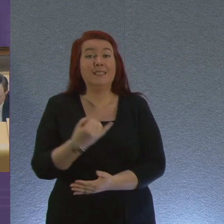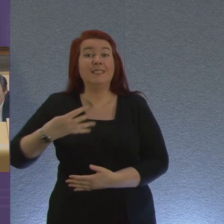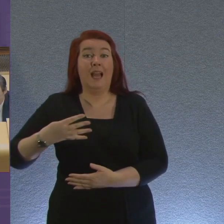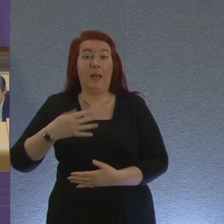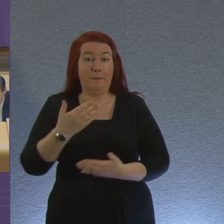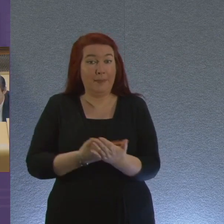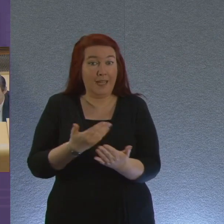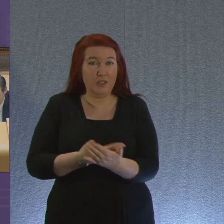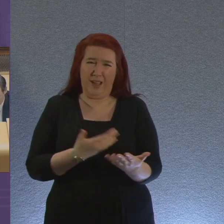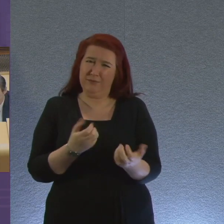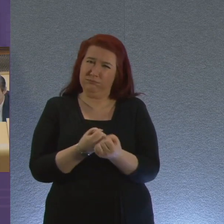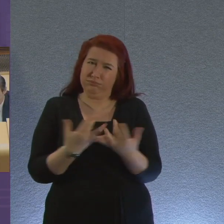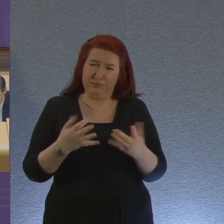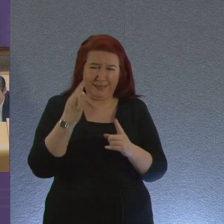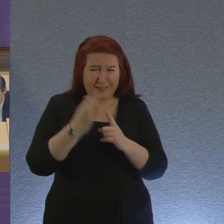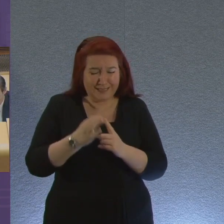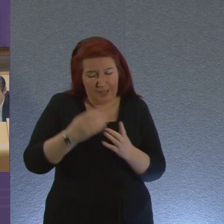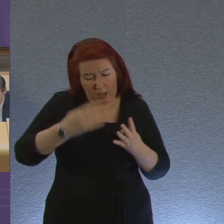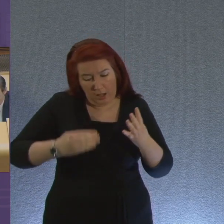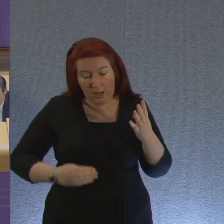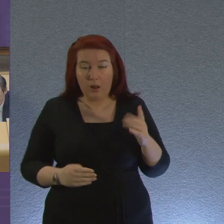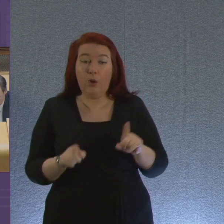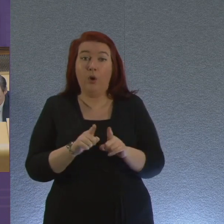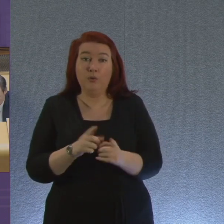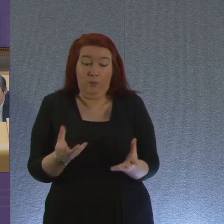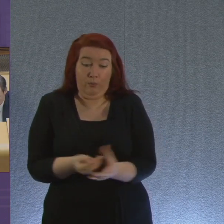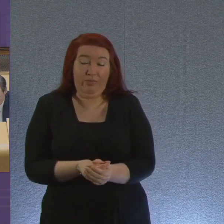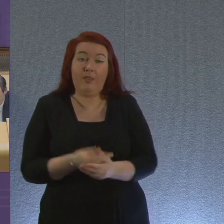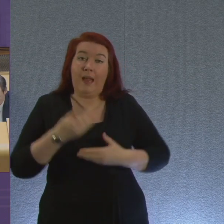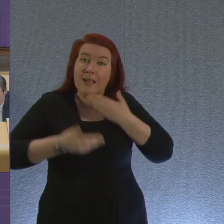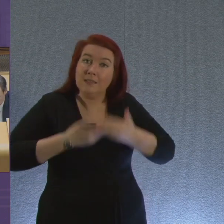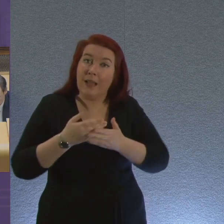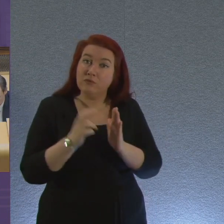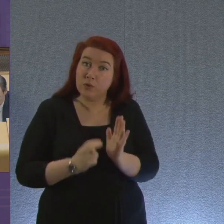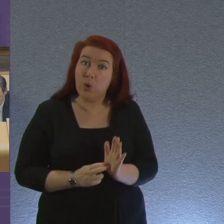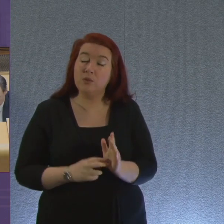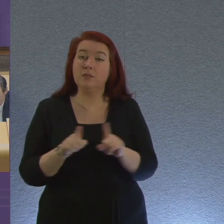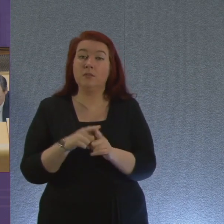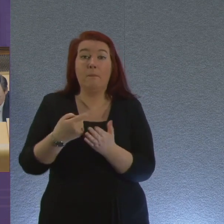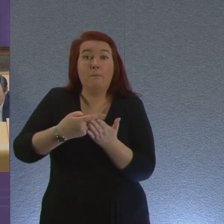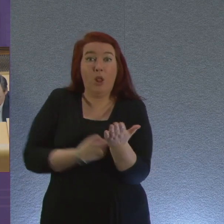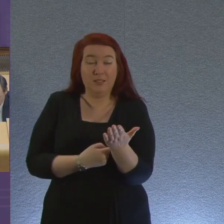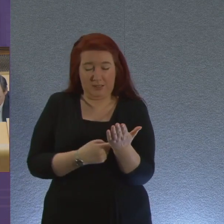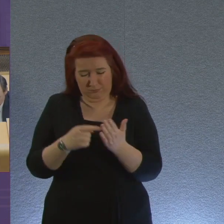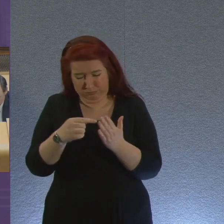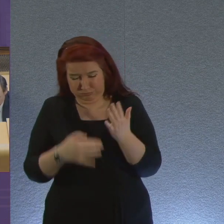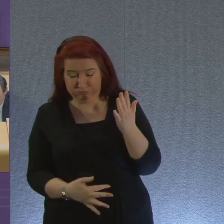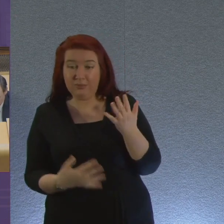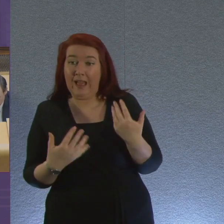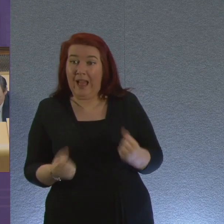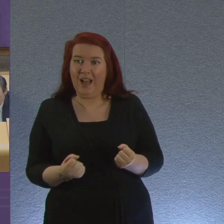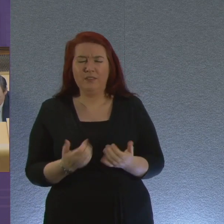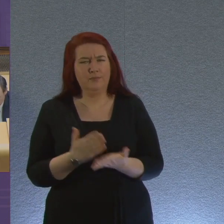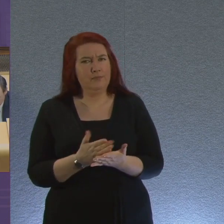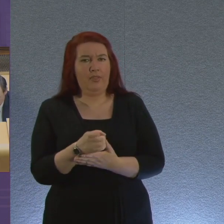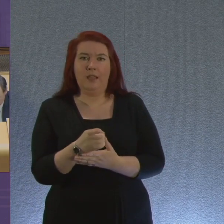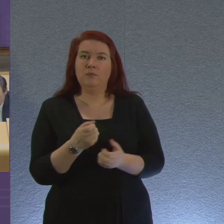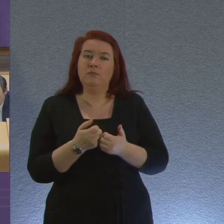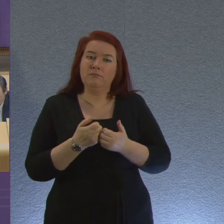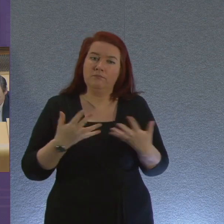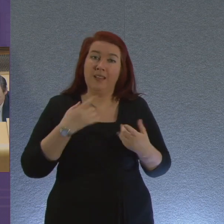detailed provisions. In addition, the explanatory notes and policy memorandum had to be produced, and this required a huge amount of effort from a small number